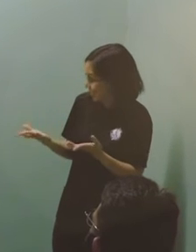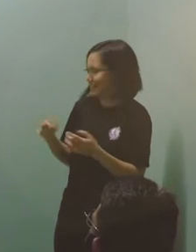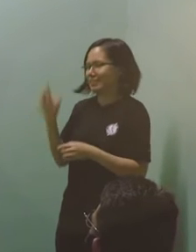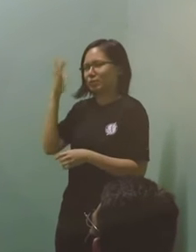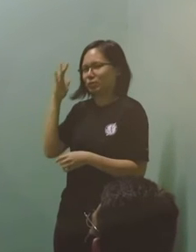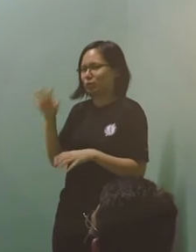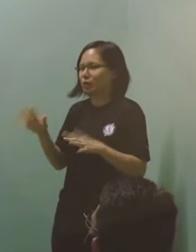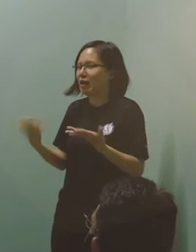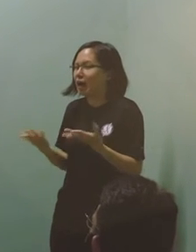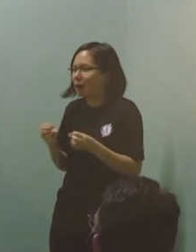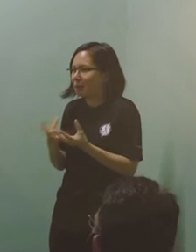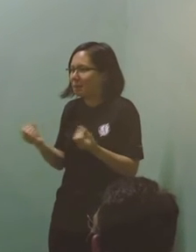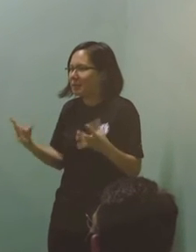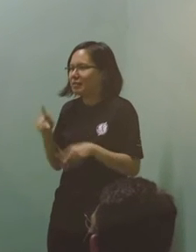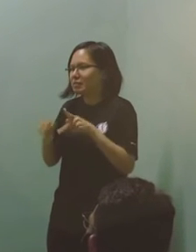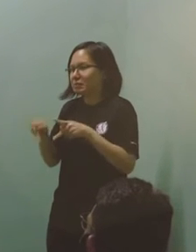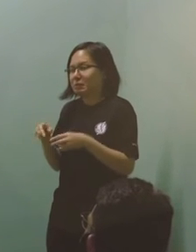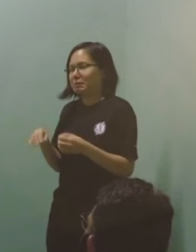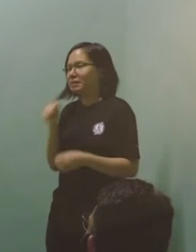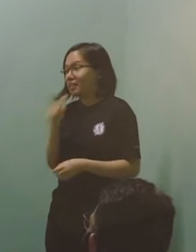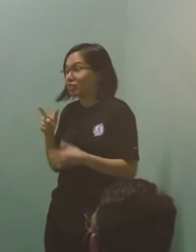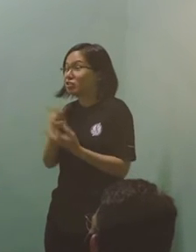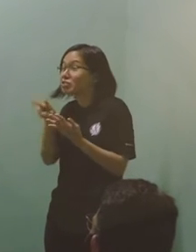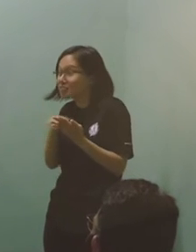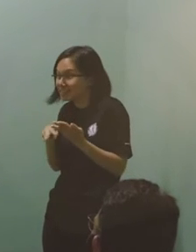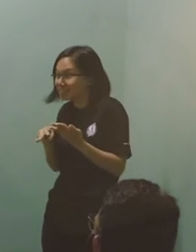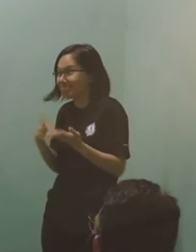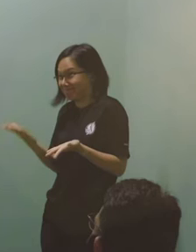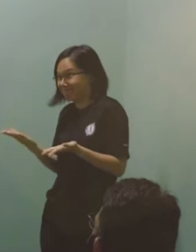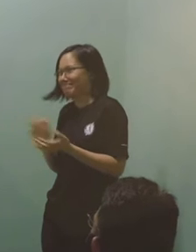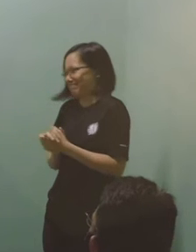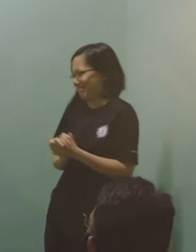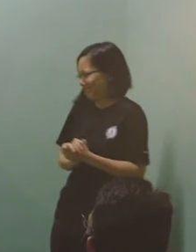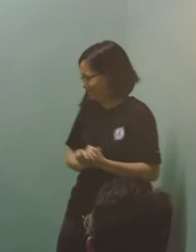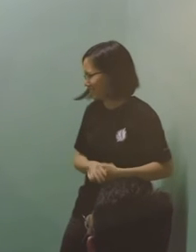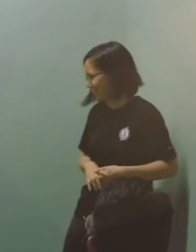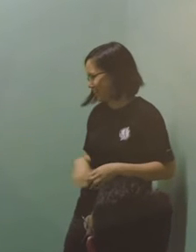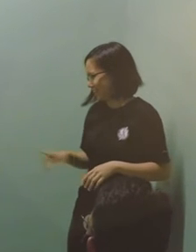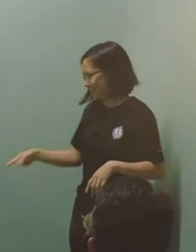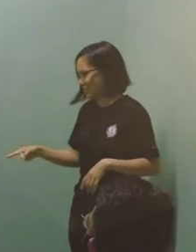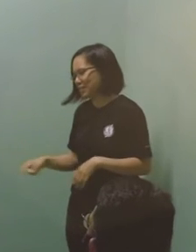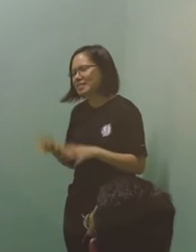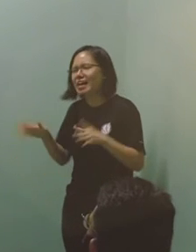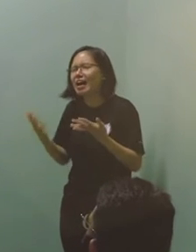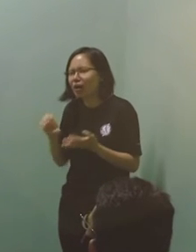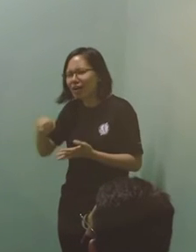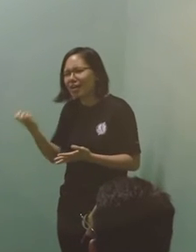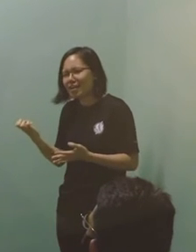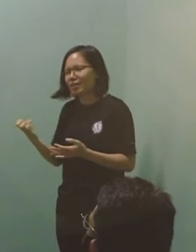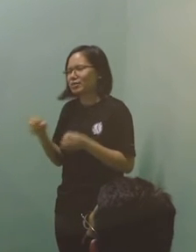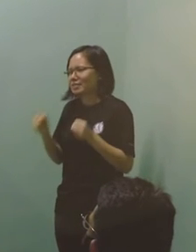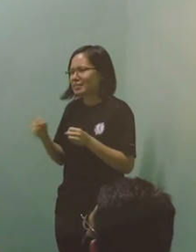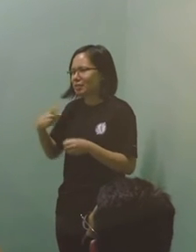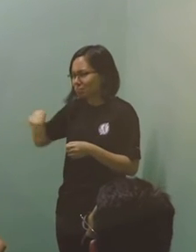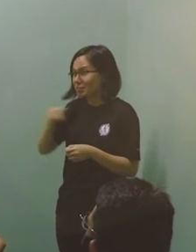else can we do, right, to help stop such incidents from happening? And it's not just macaques. You guys might think,